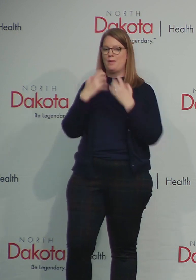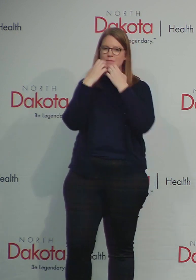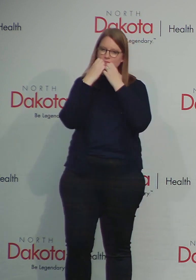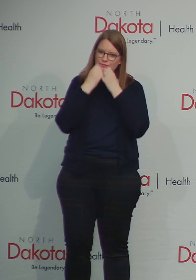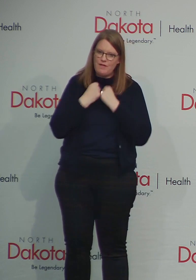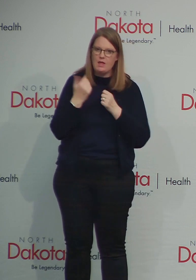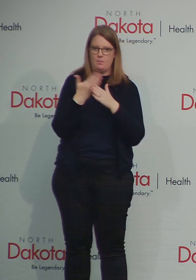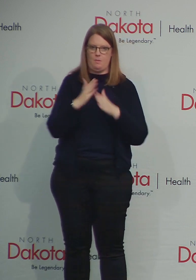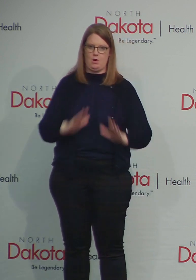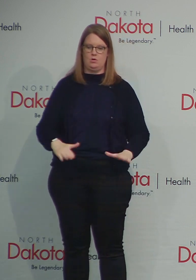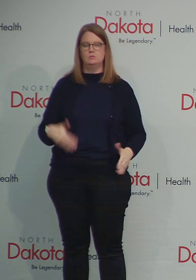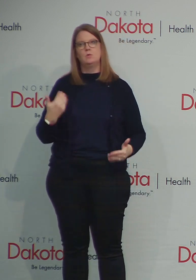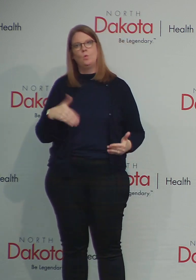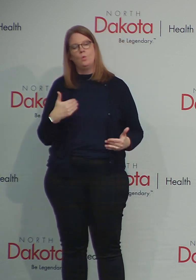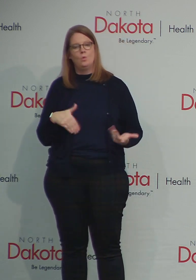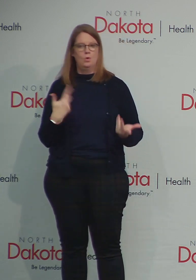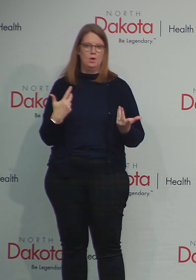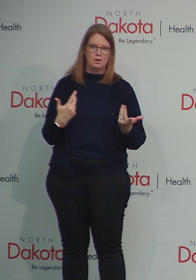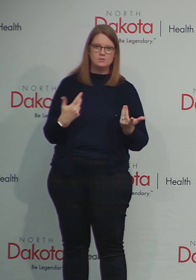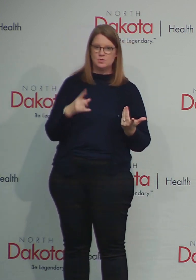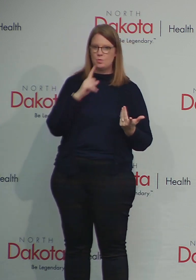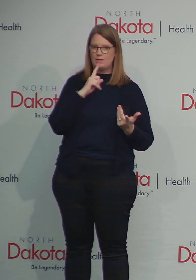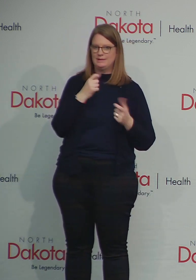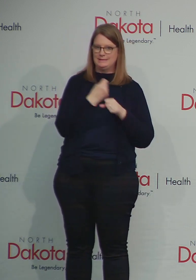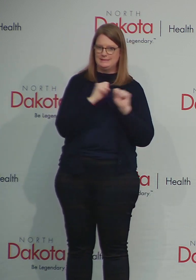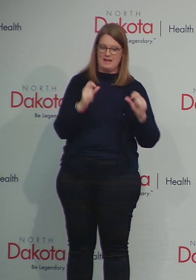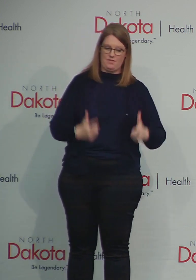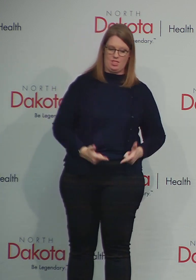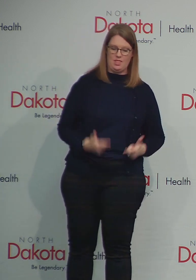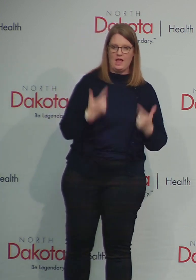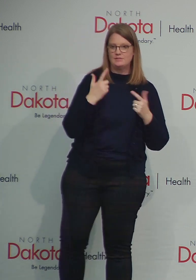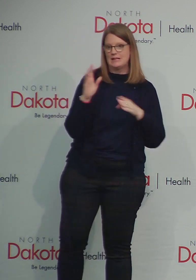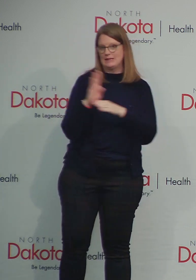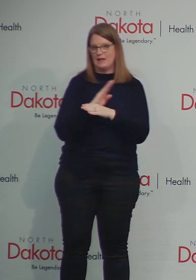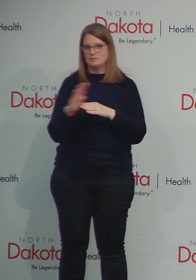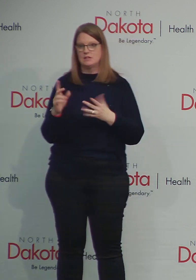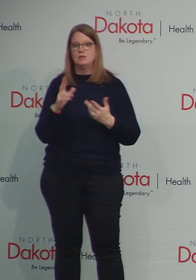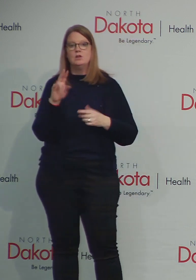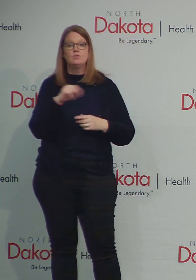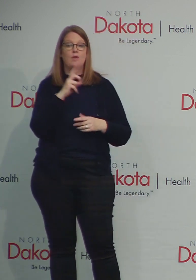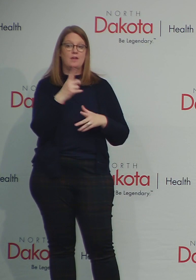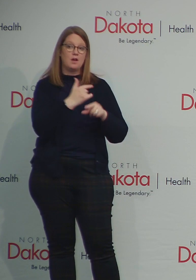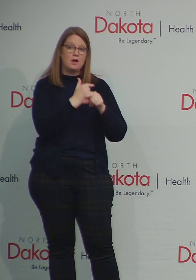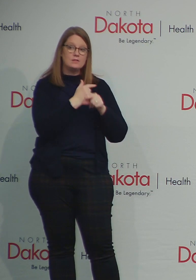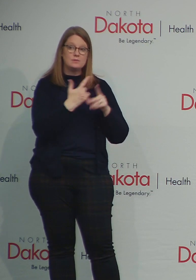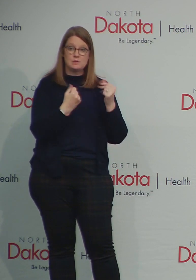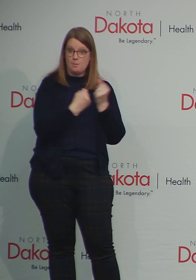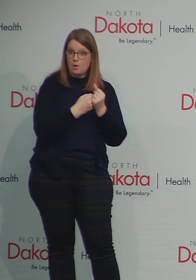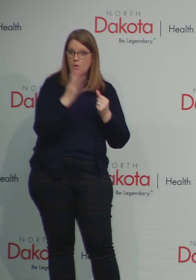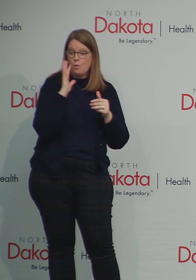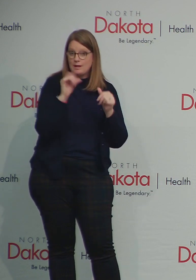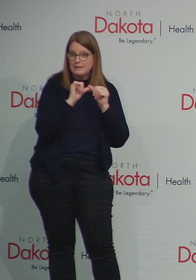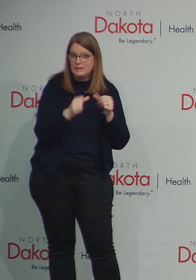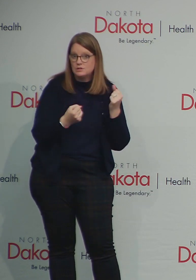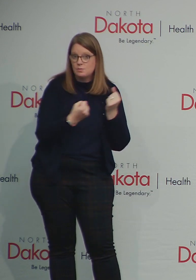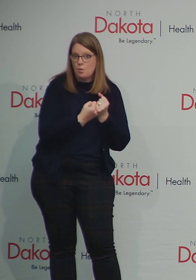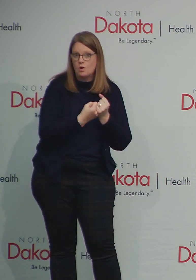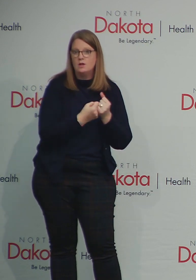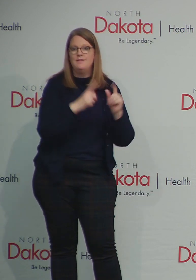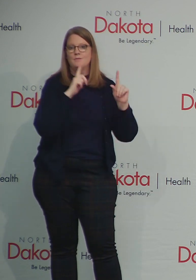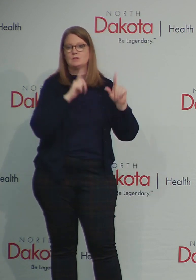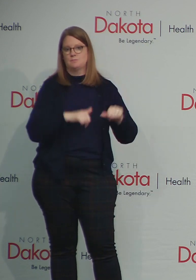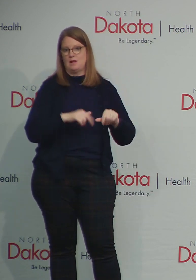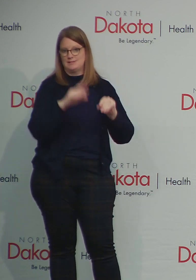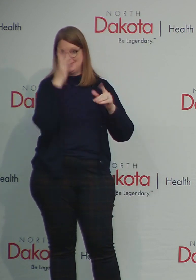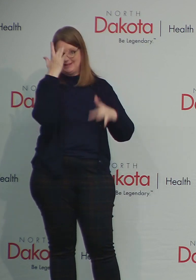this incredible mission to save lives and livelihoods. The North Dakota Guardsmen have supported and will continue to support the response to this